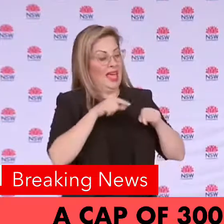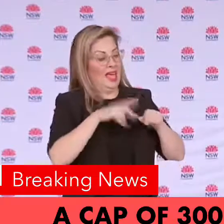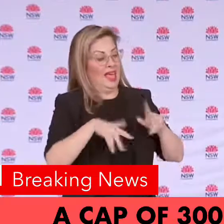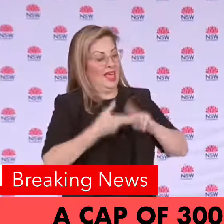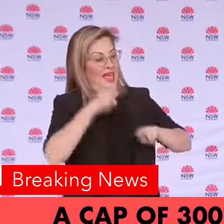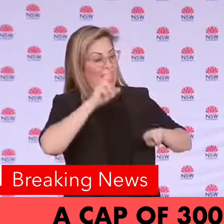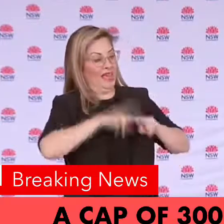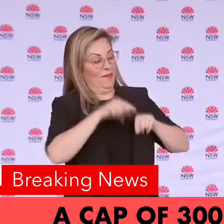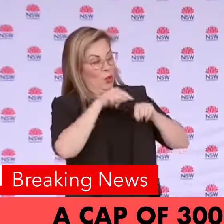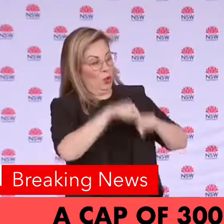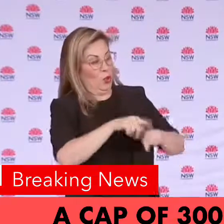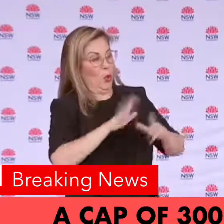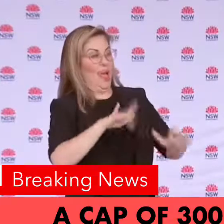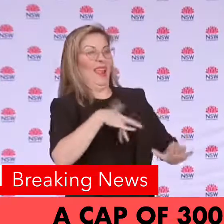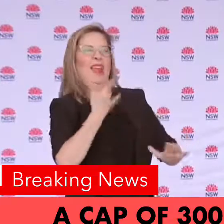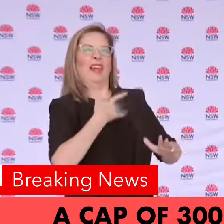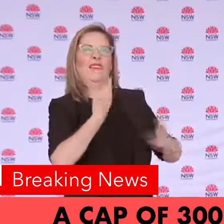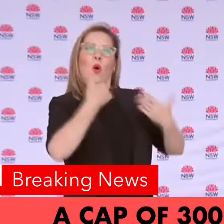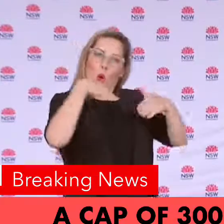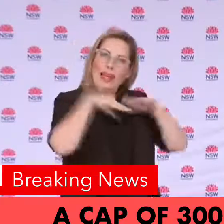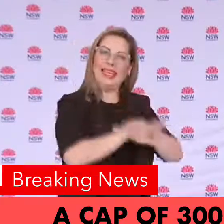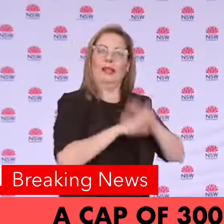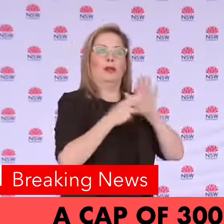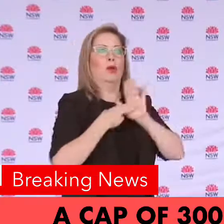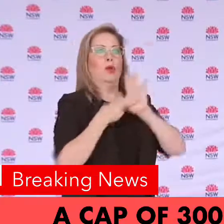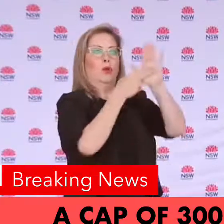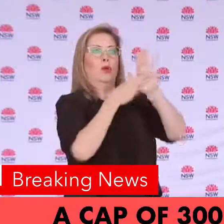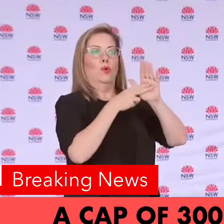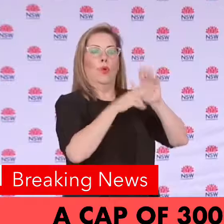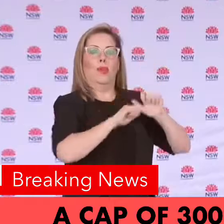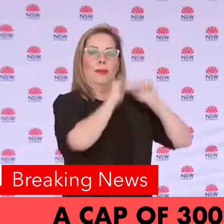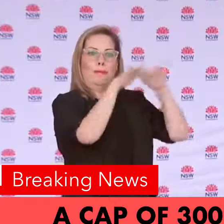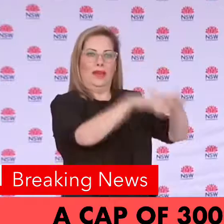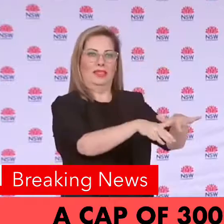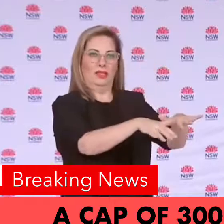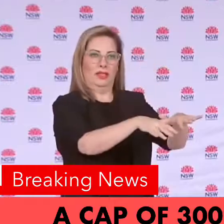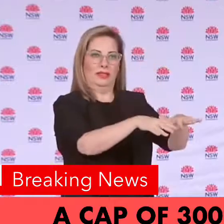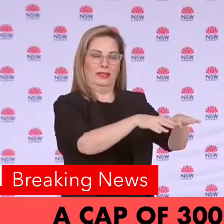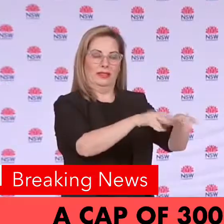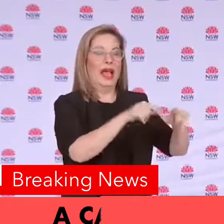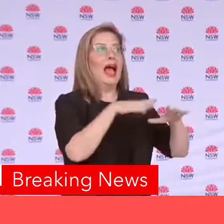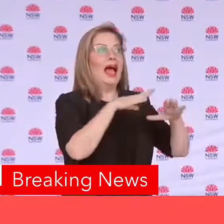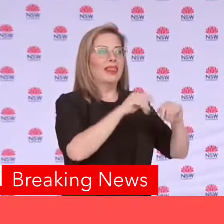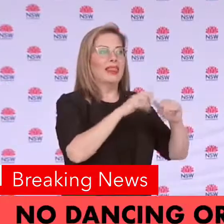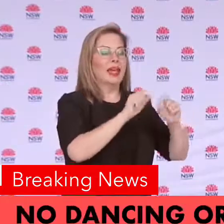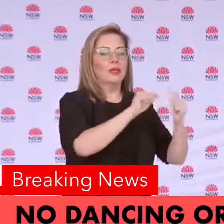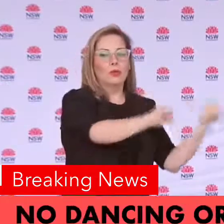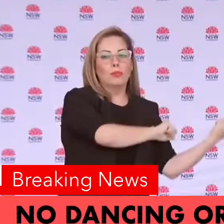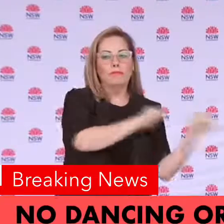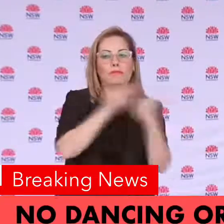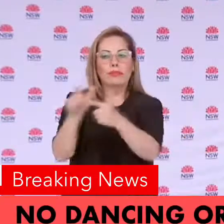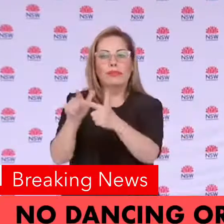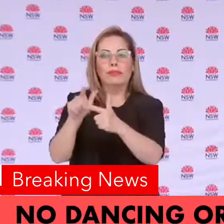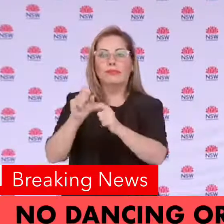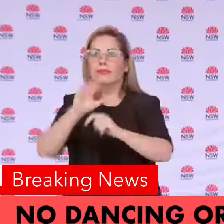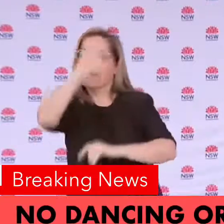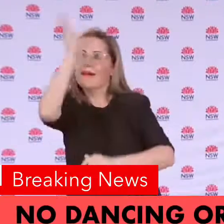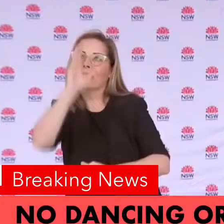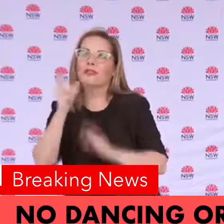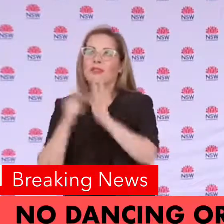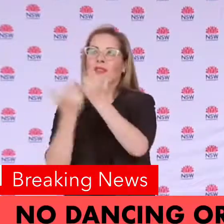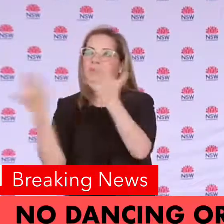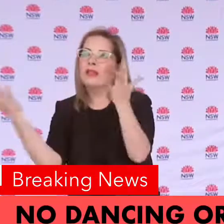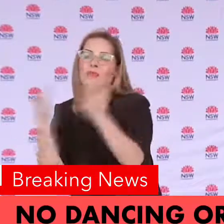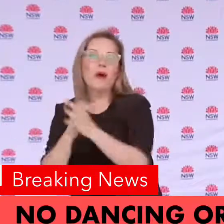community anywhere in New South Wales, you should be in self-isolation. You should be treating the situation as though you were living on the Northern Beaches, and that's